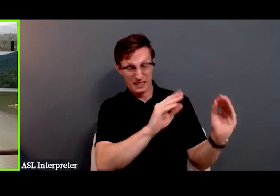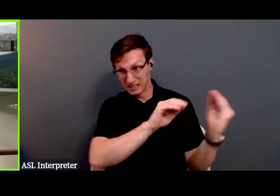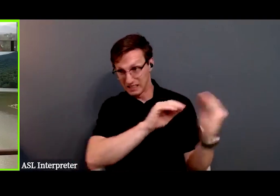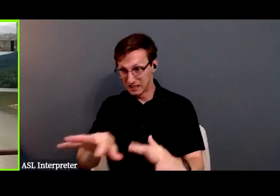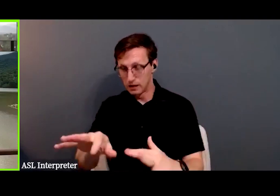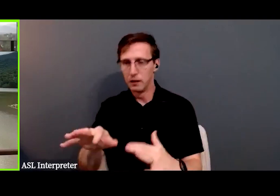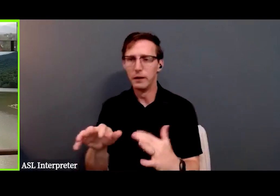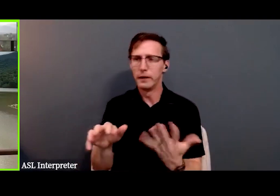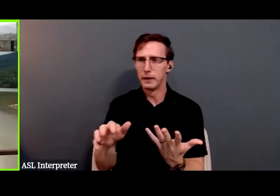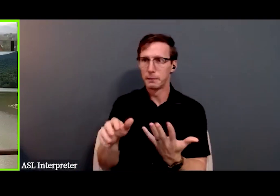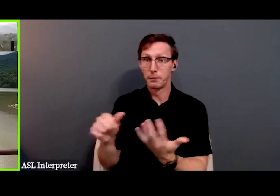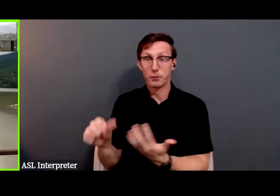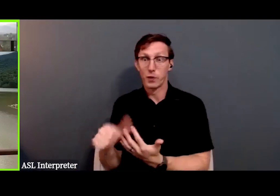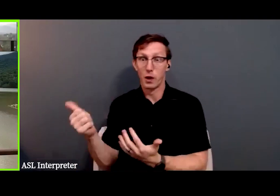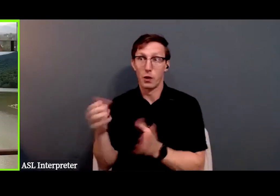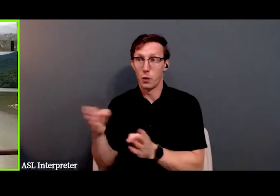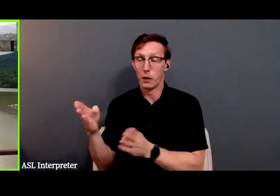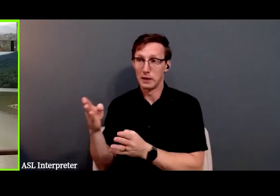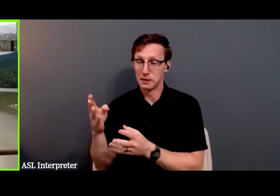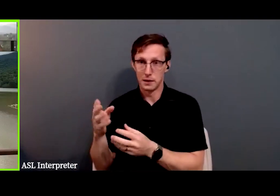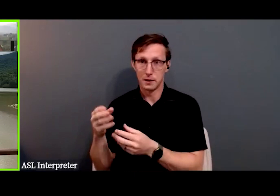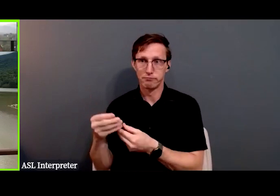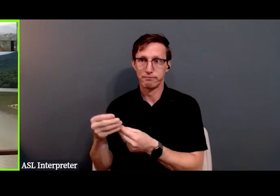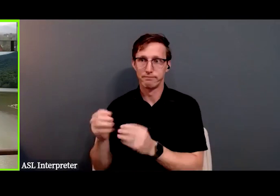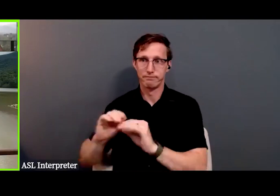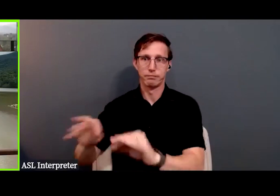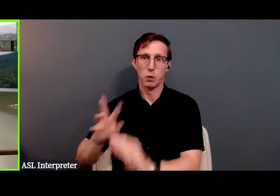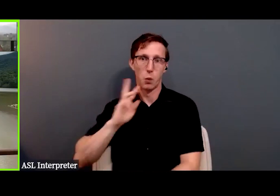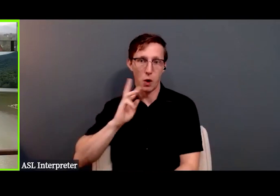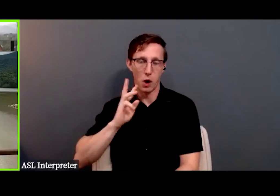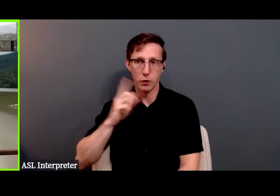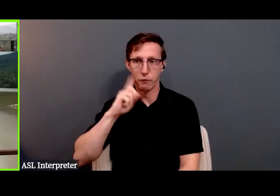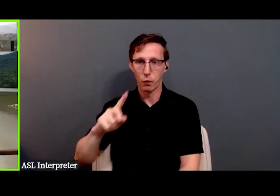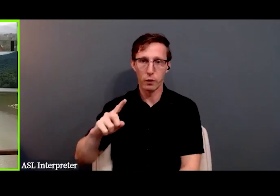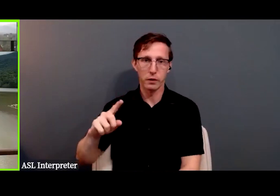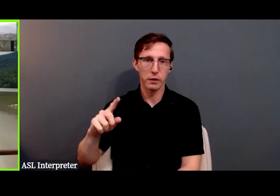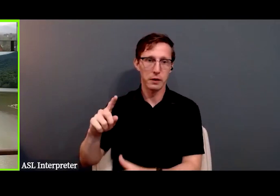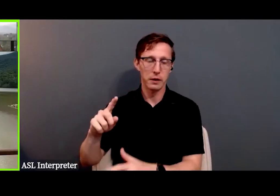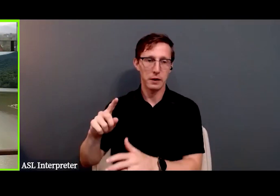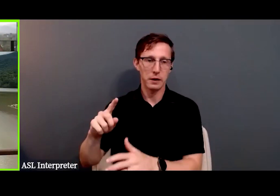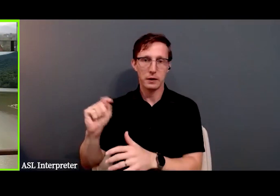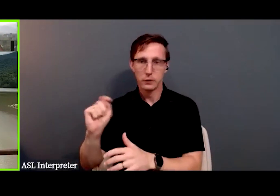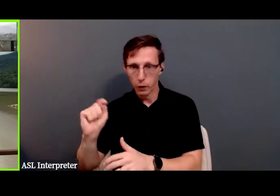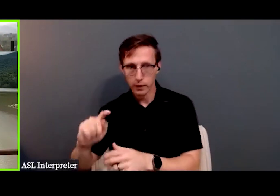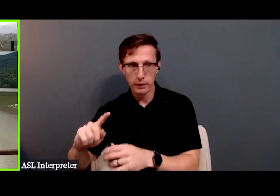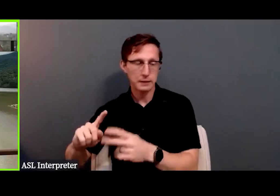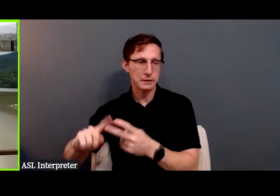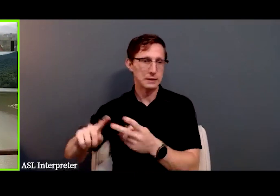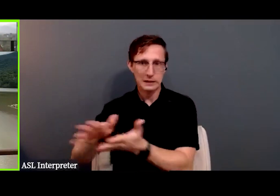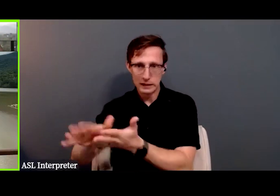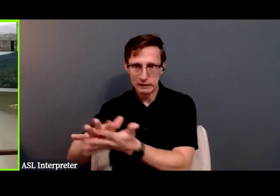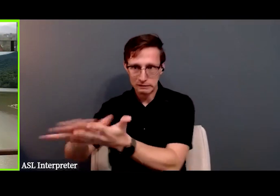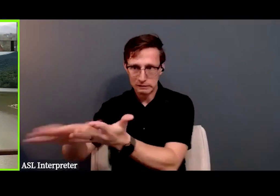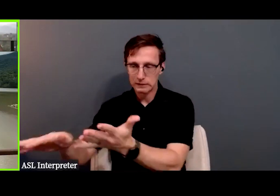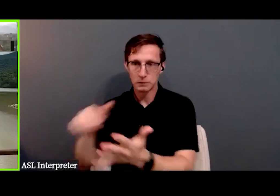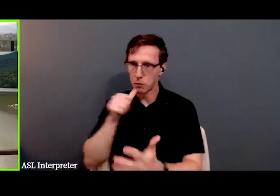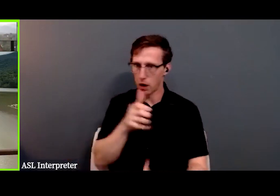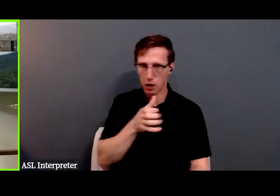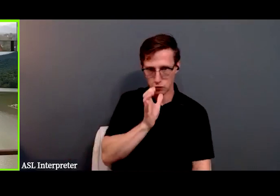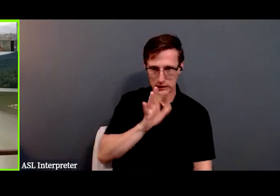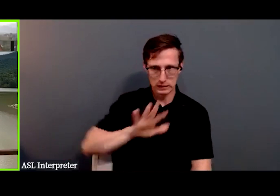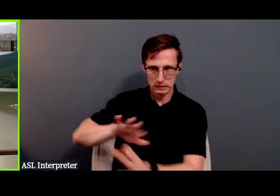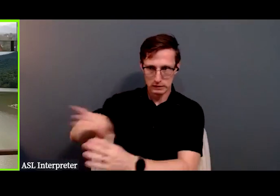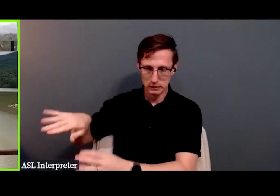we continue to restore our treatment capacity. So we are looking at every way we can to get water into our distribution